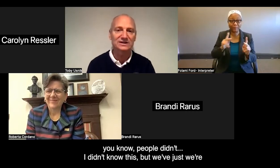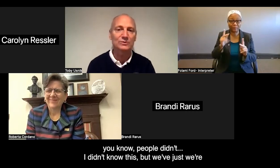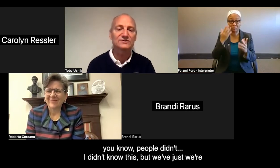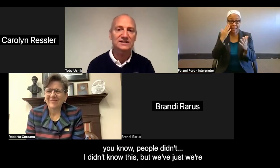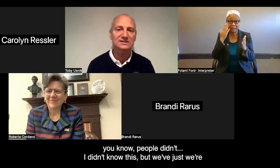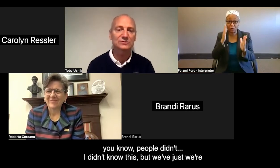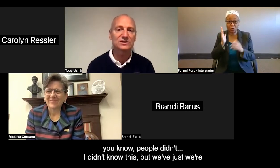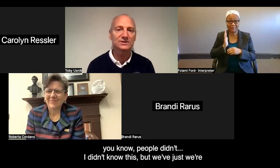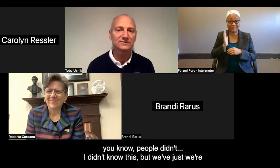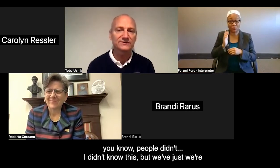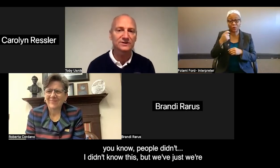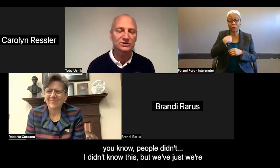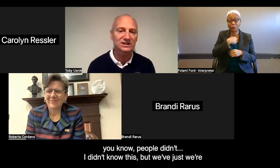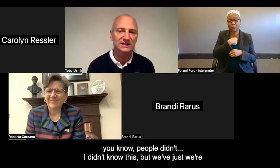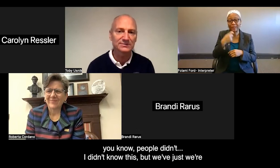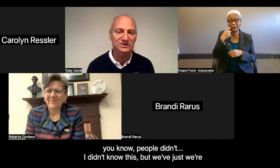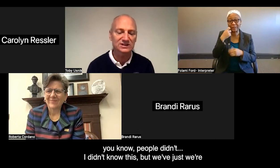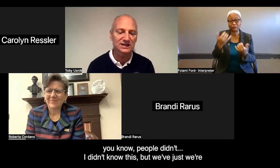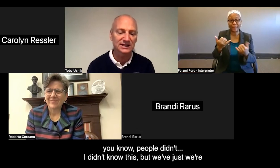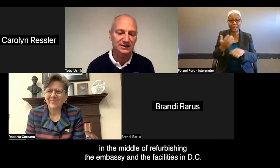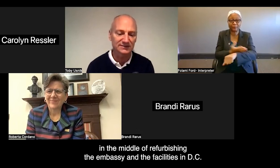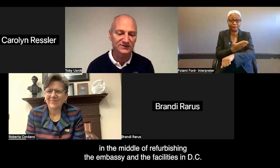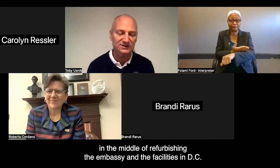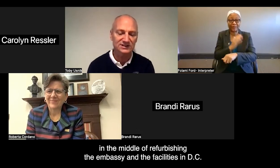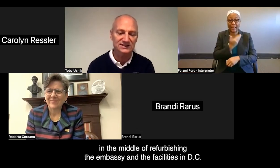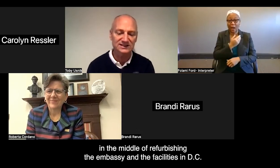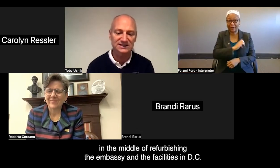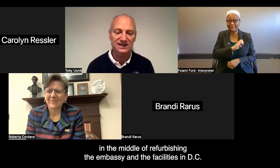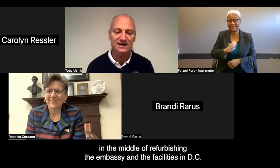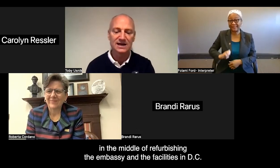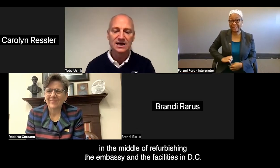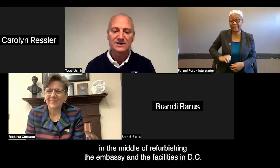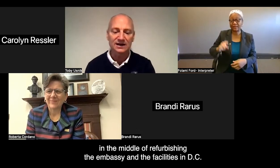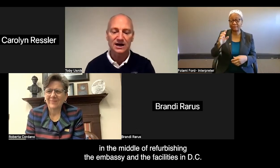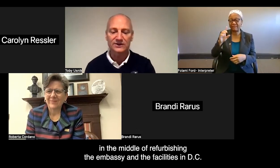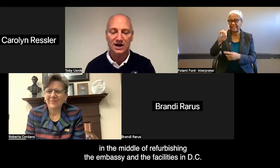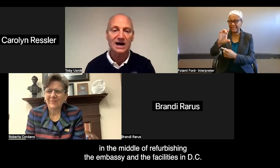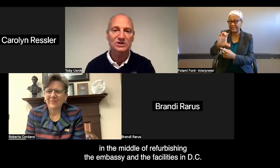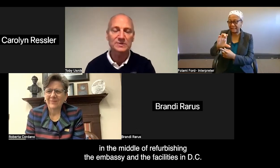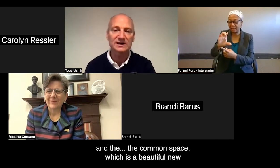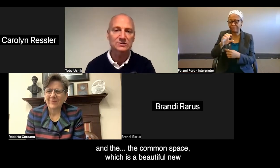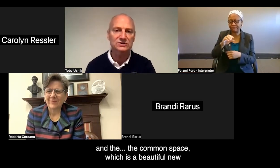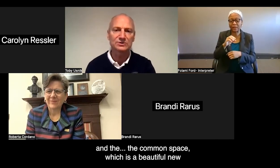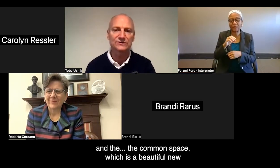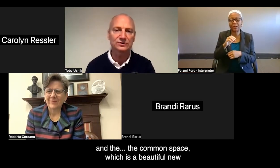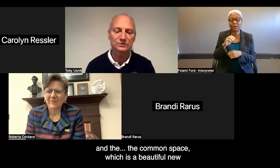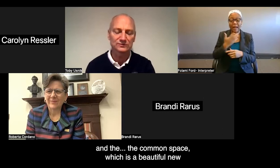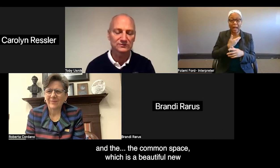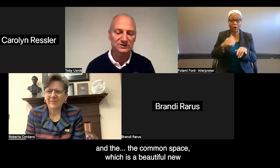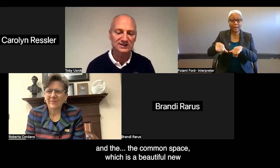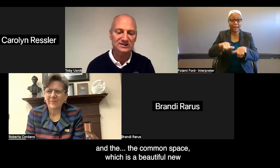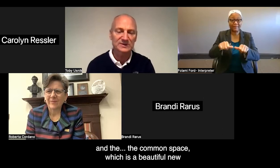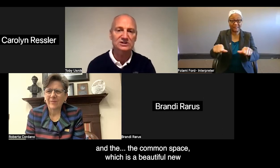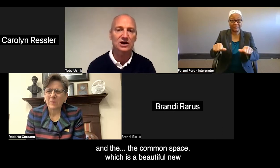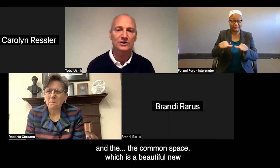this, but we've just, we're in the middle of refurbishing the embassy and the facilities in DC and the common space, which is a beautiful new